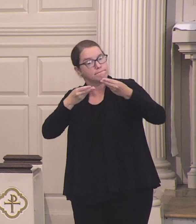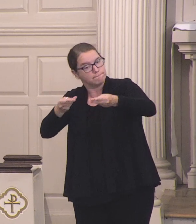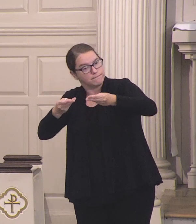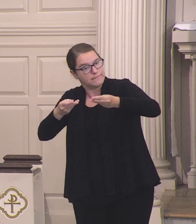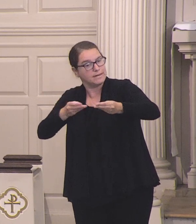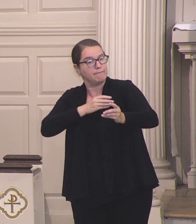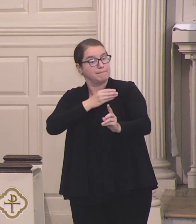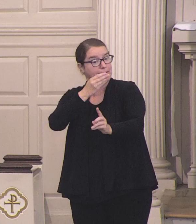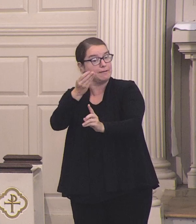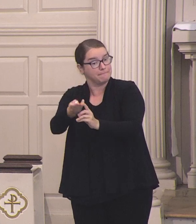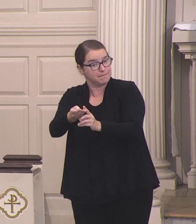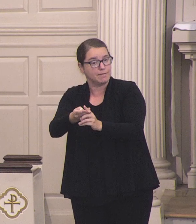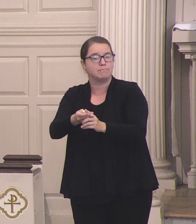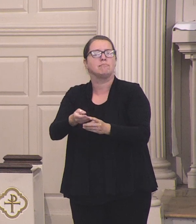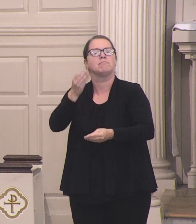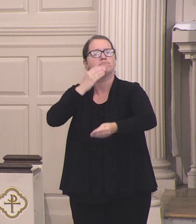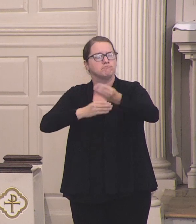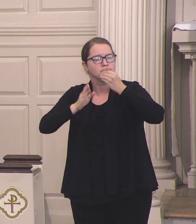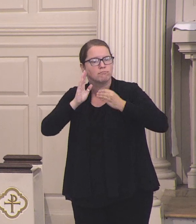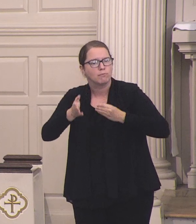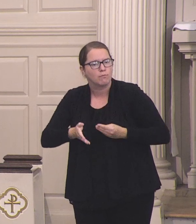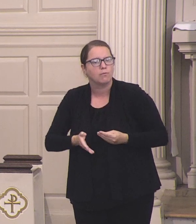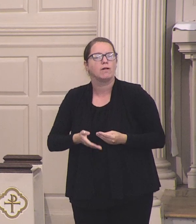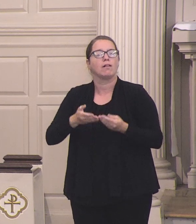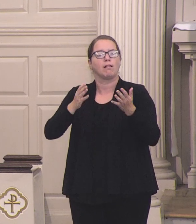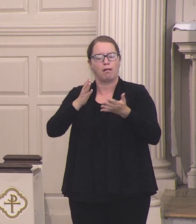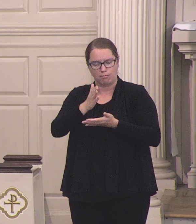be some left over."